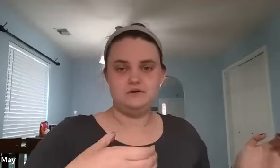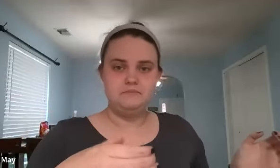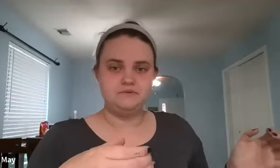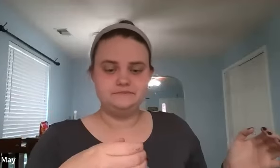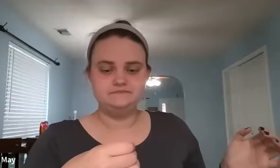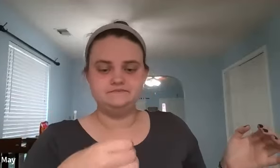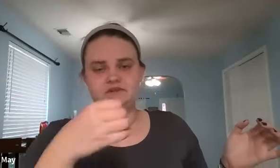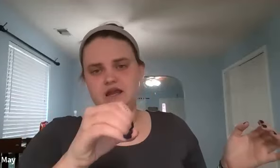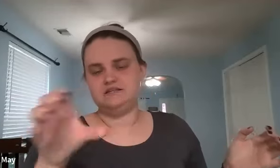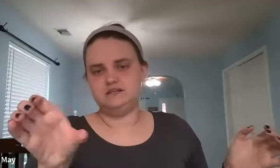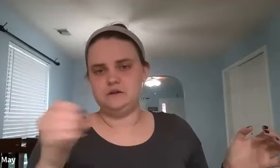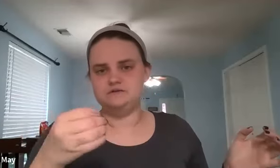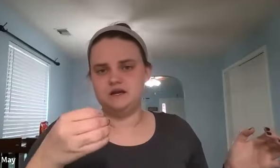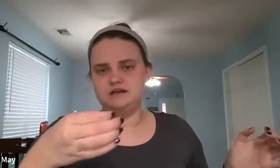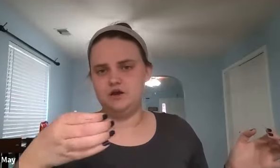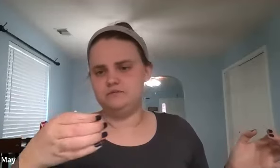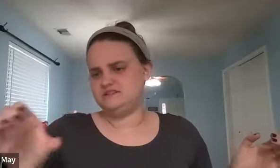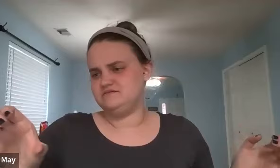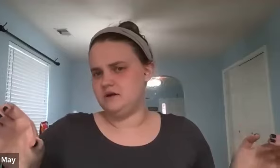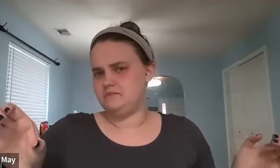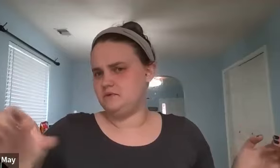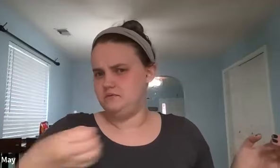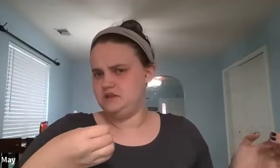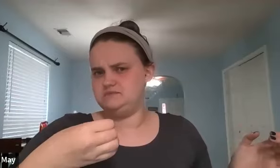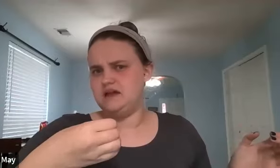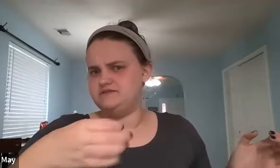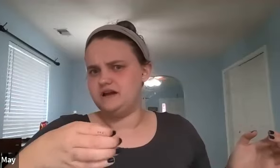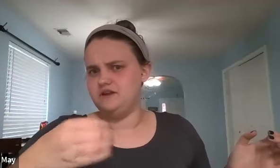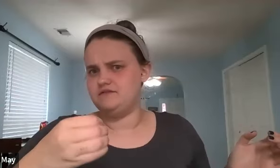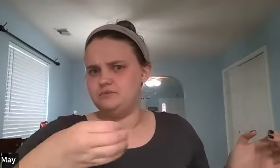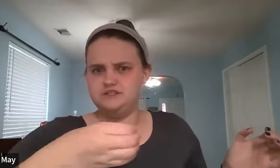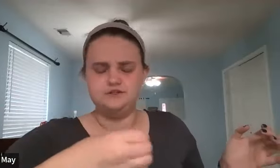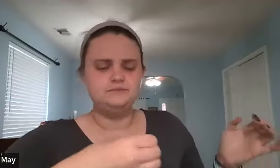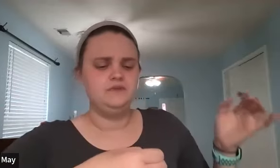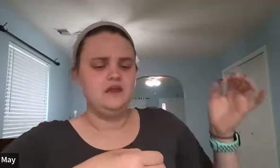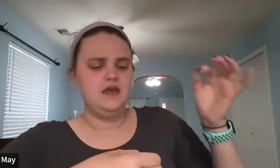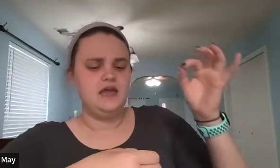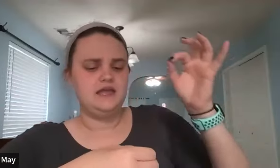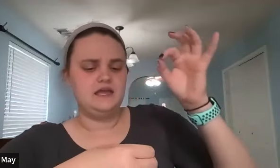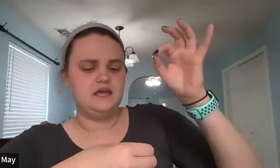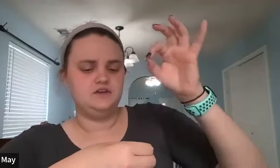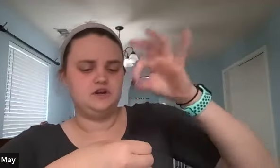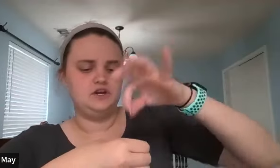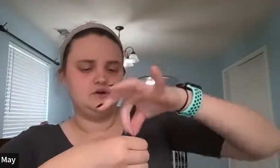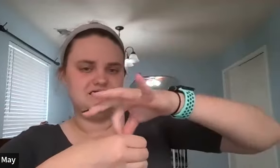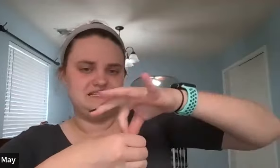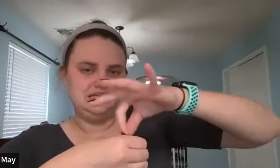cup. I tend to close mine. Opens, no, it's fine if you have it open too. And you're going to go